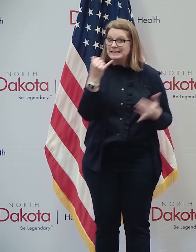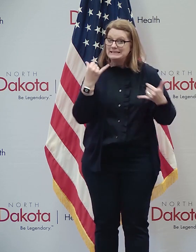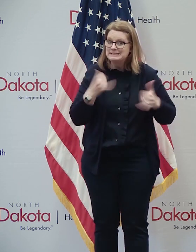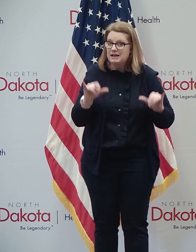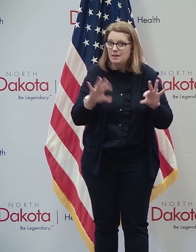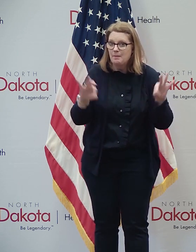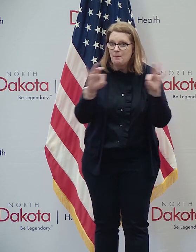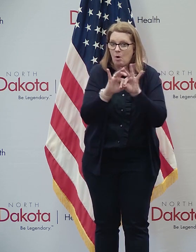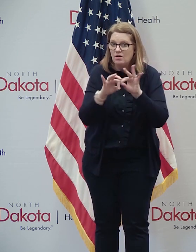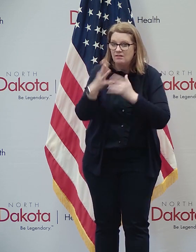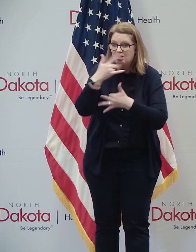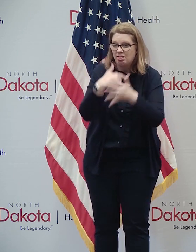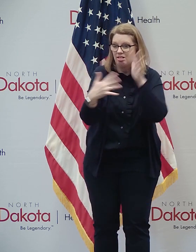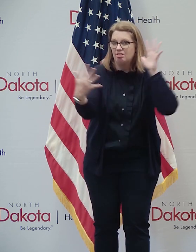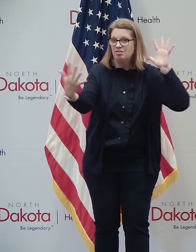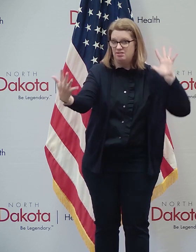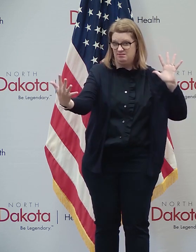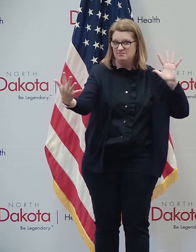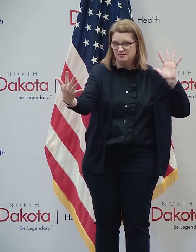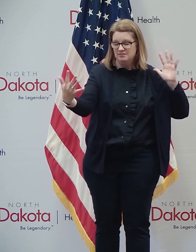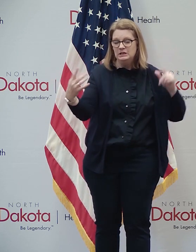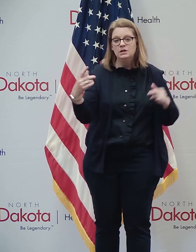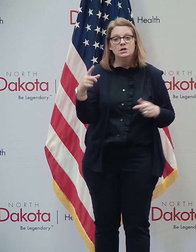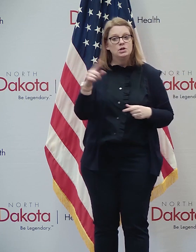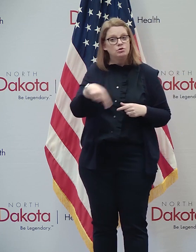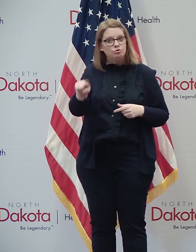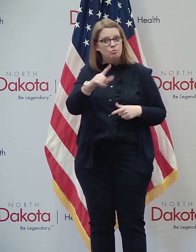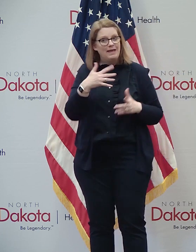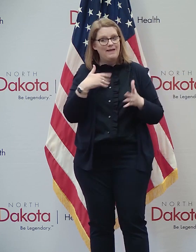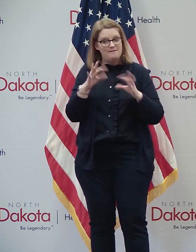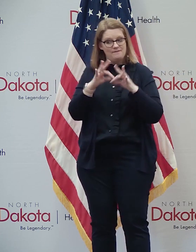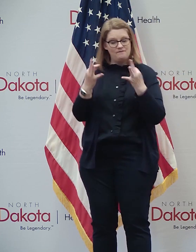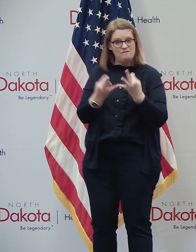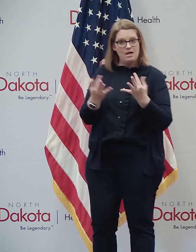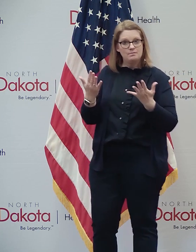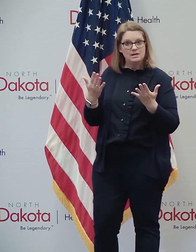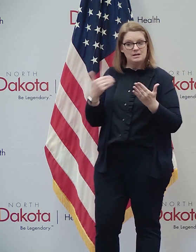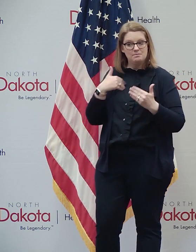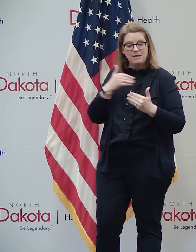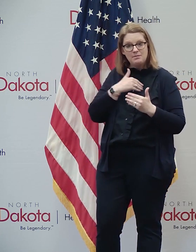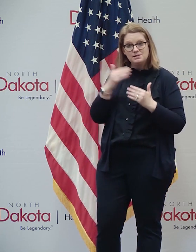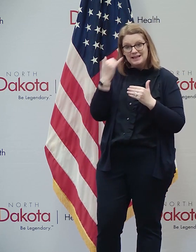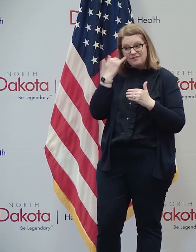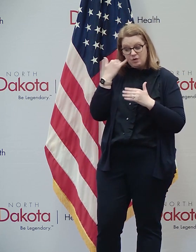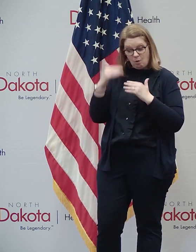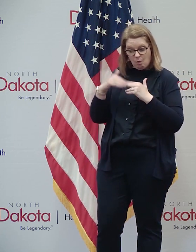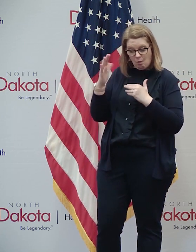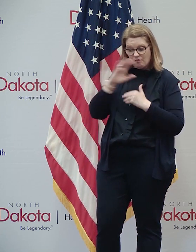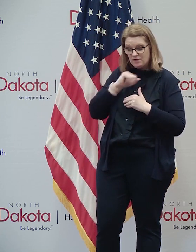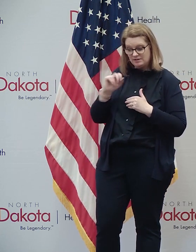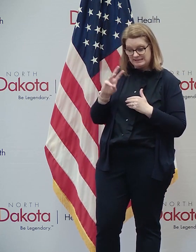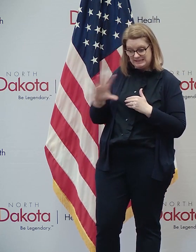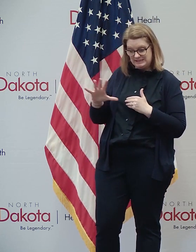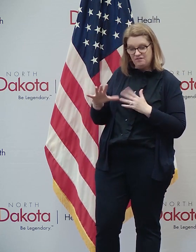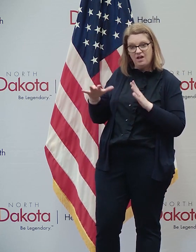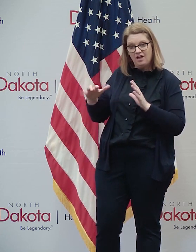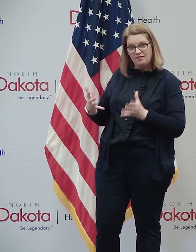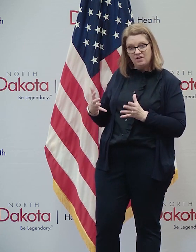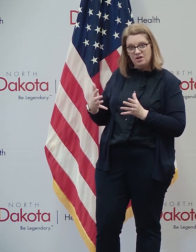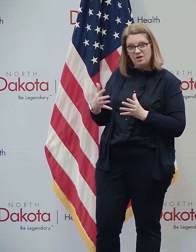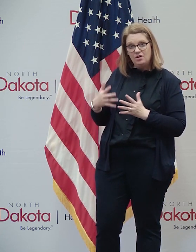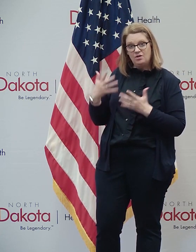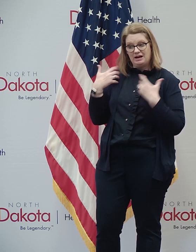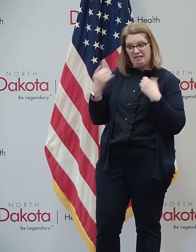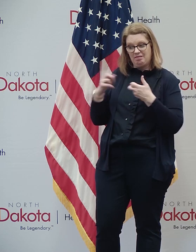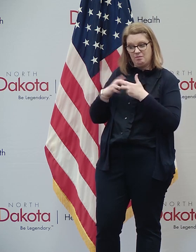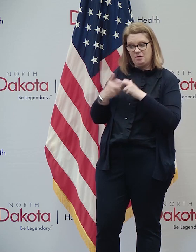What we're going for in North Dakota is we've always said a high degree of individual responsibility and a light touch from government, and I'd say it